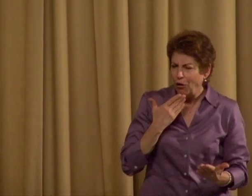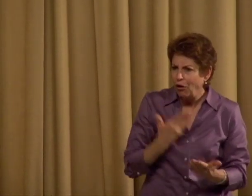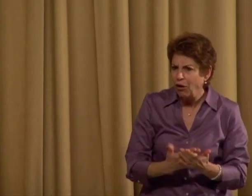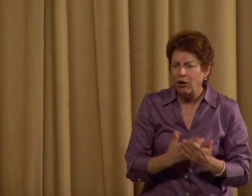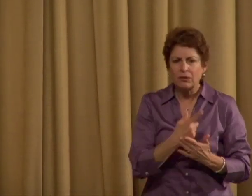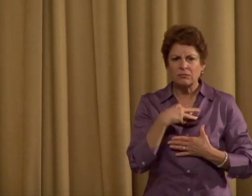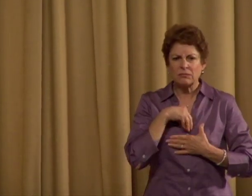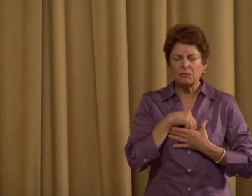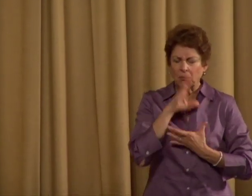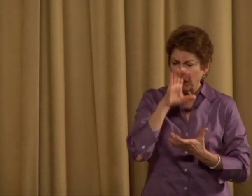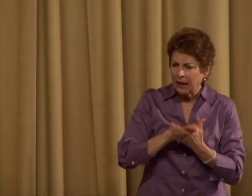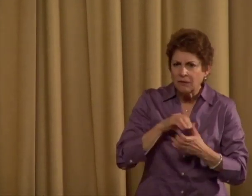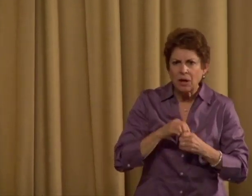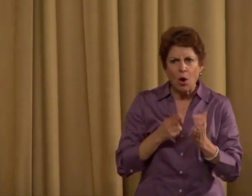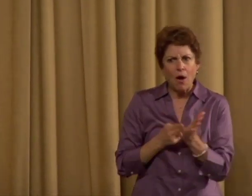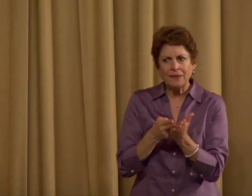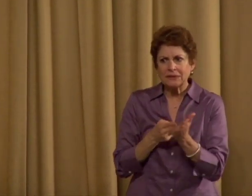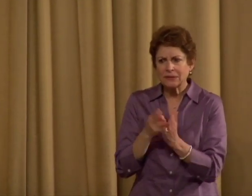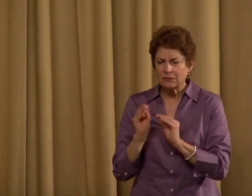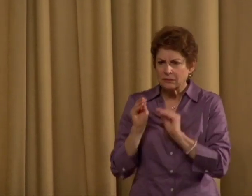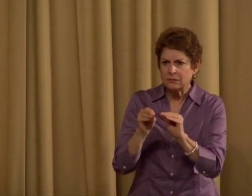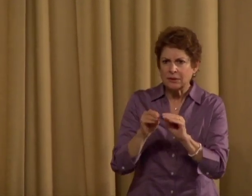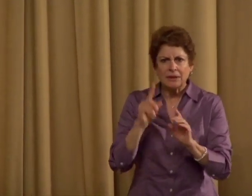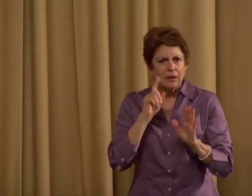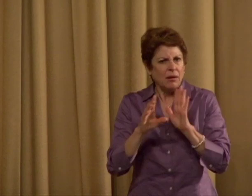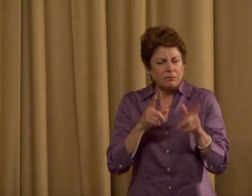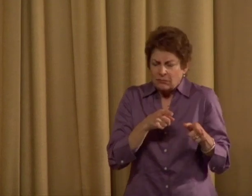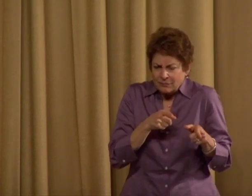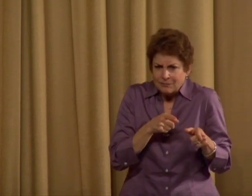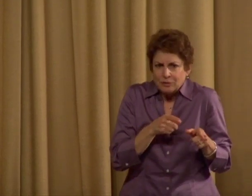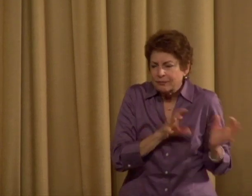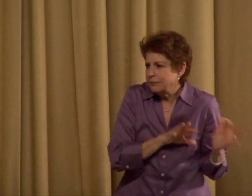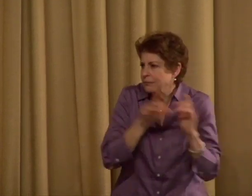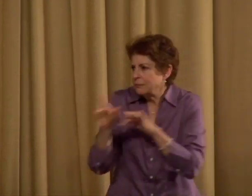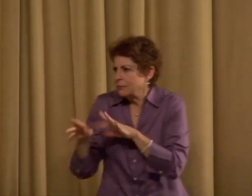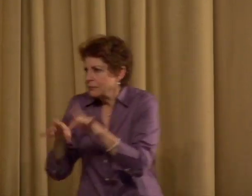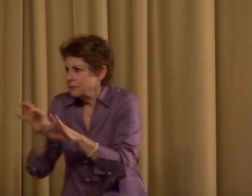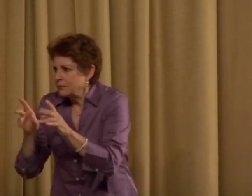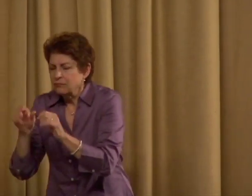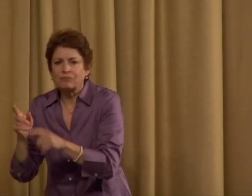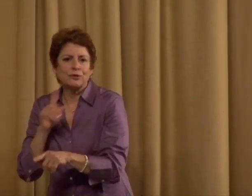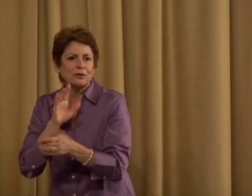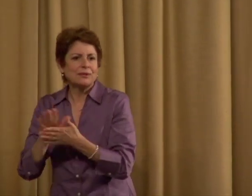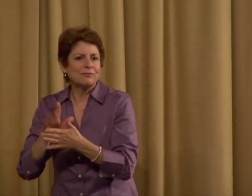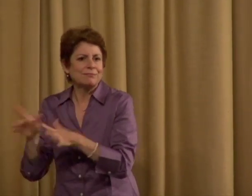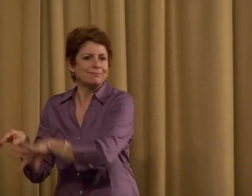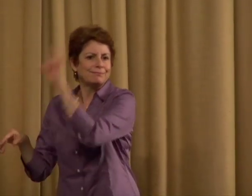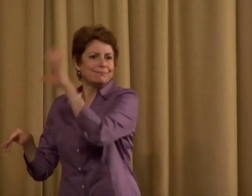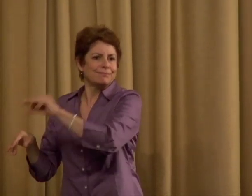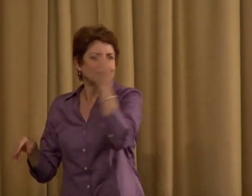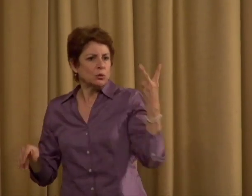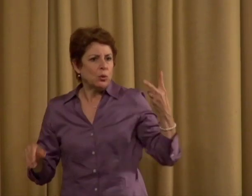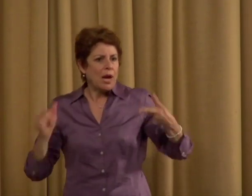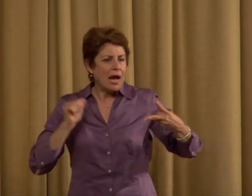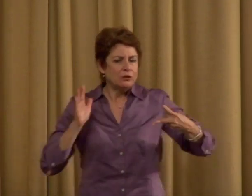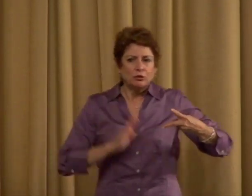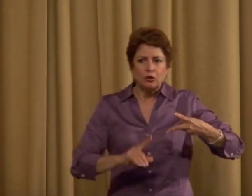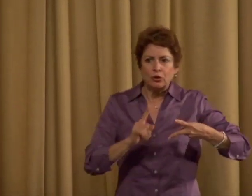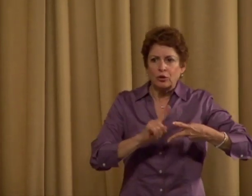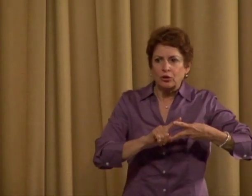yeah, brilliant, good. I believe in authenticity. Let's have this deaf actors. And so, sure enough, they